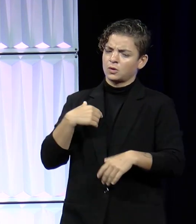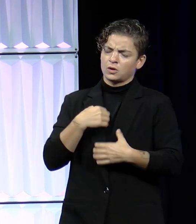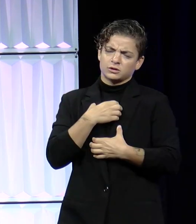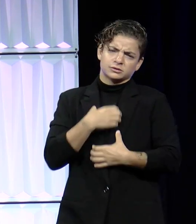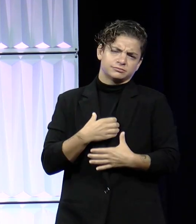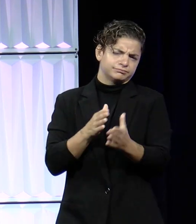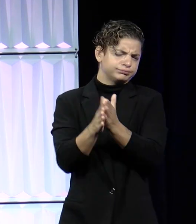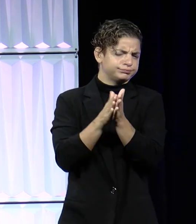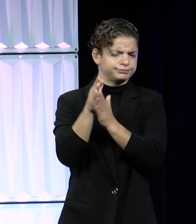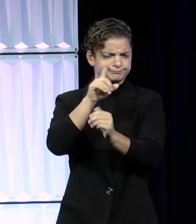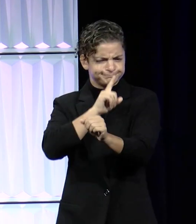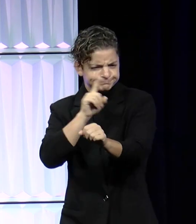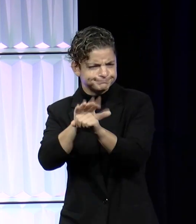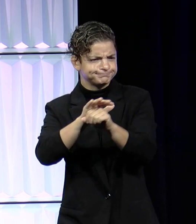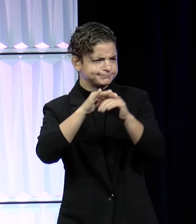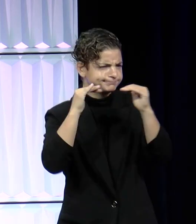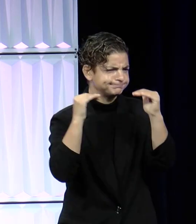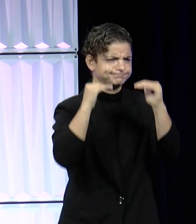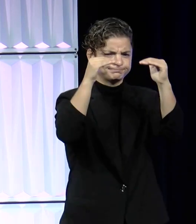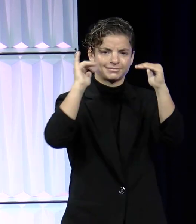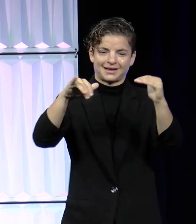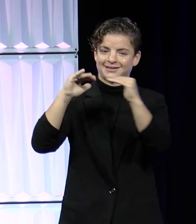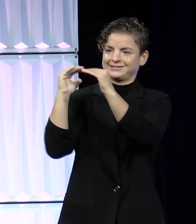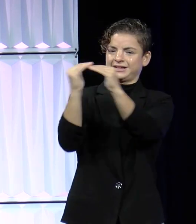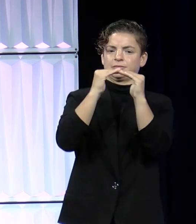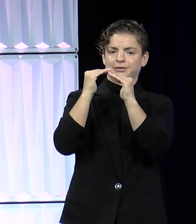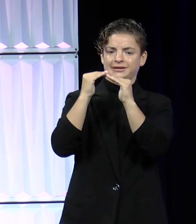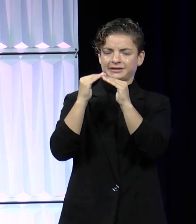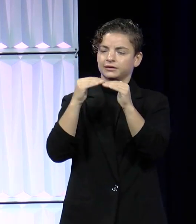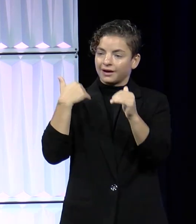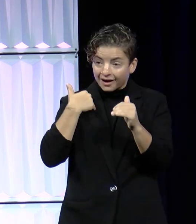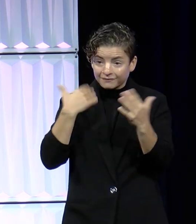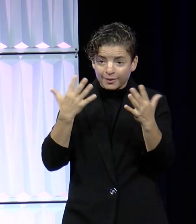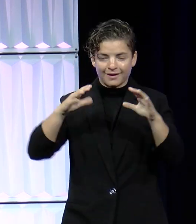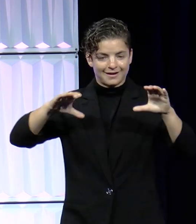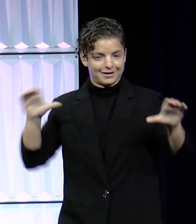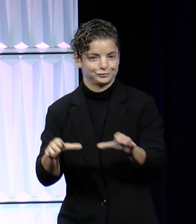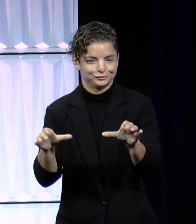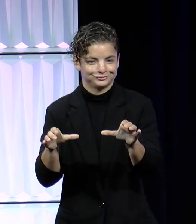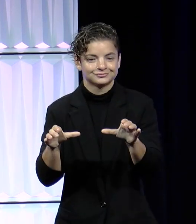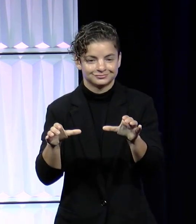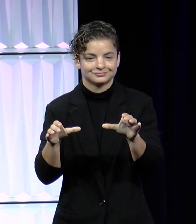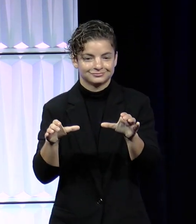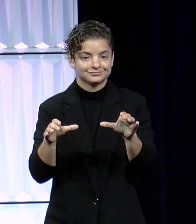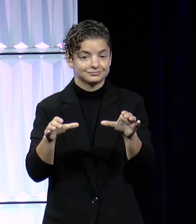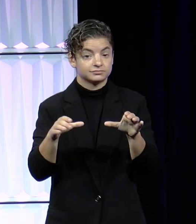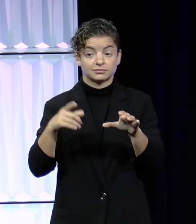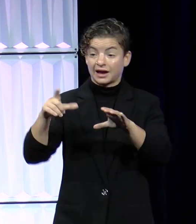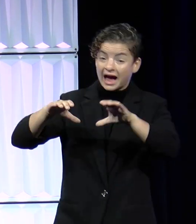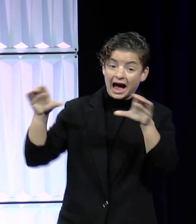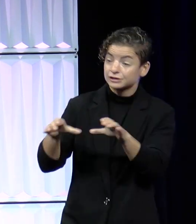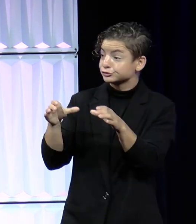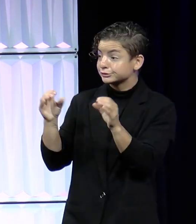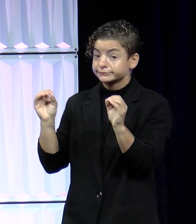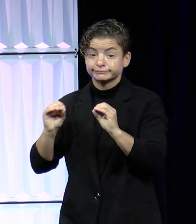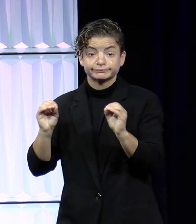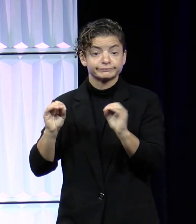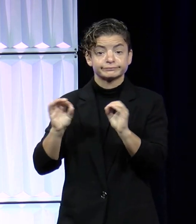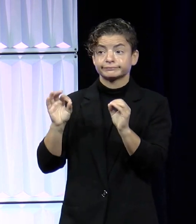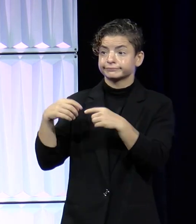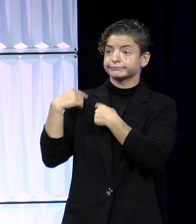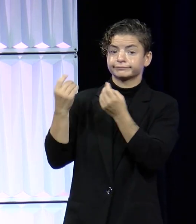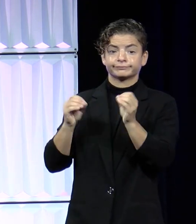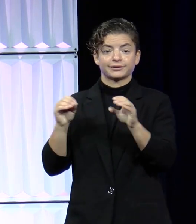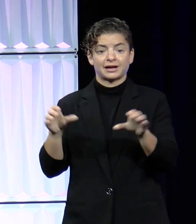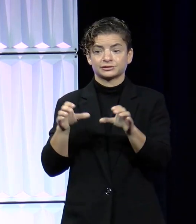in a meaningful way, right? With action. Equity without action, not so much, right? As funders, we have to invest